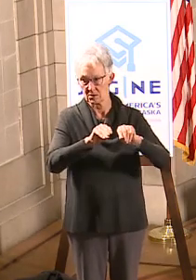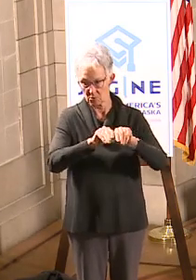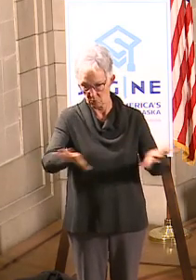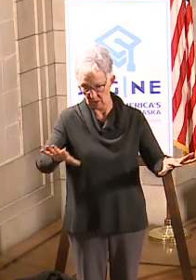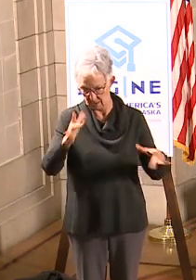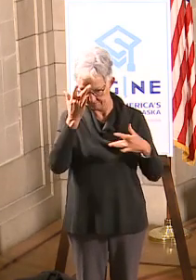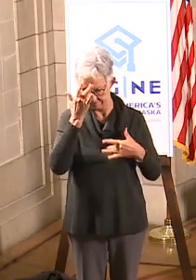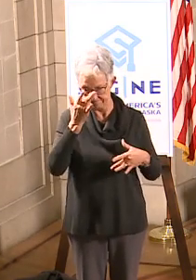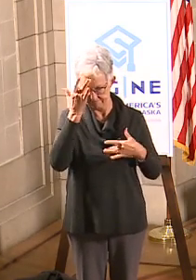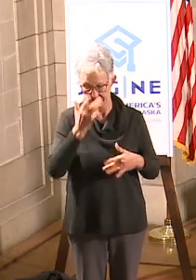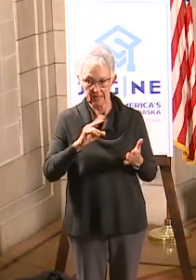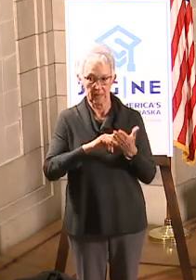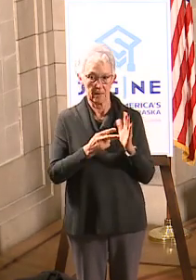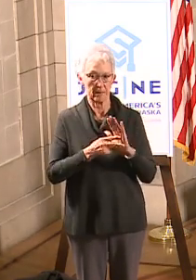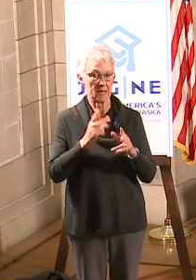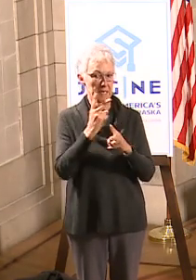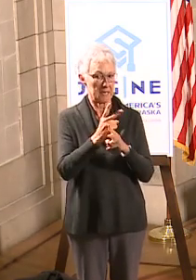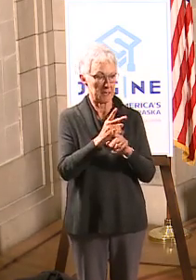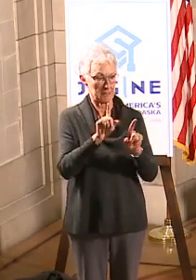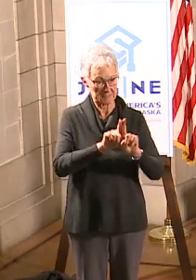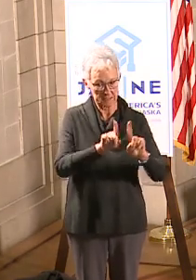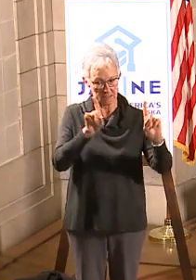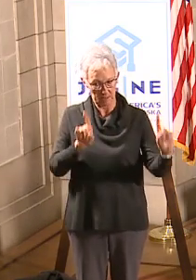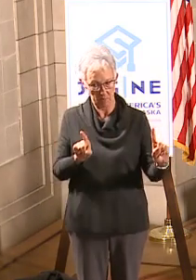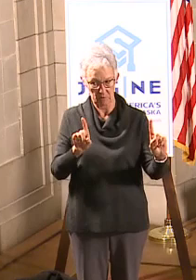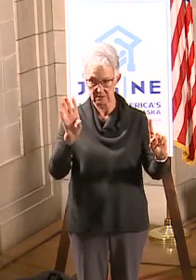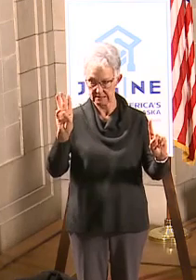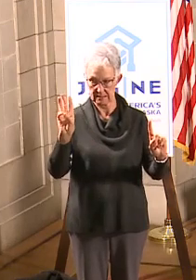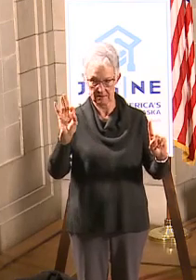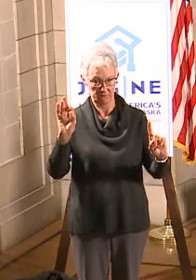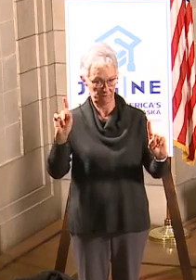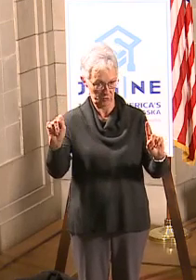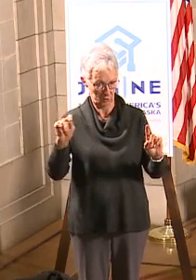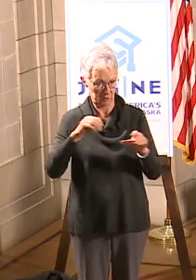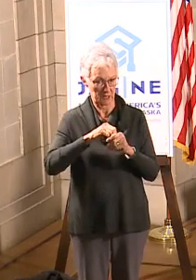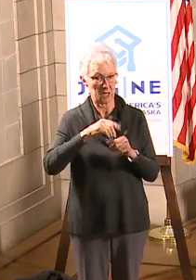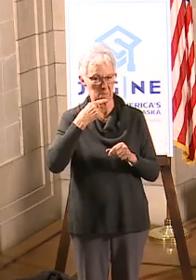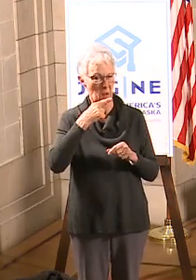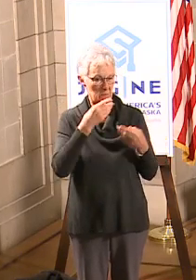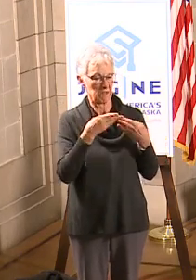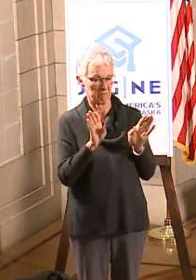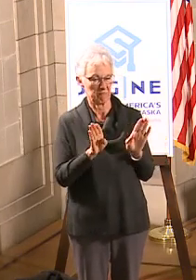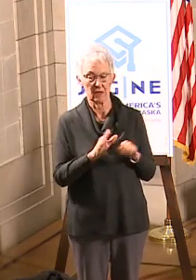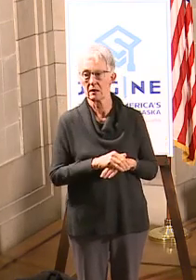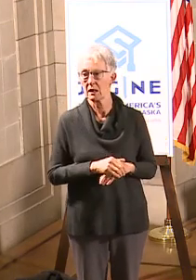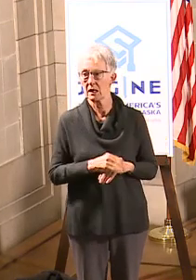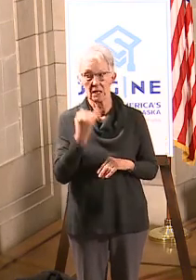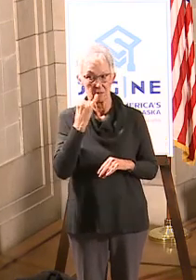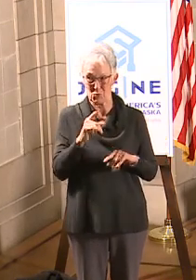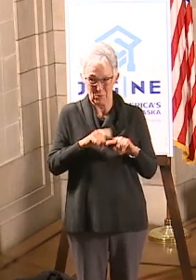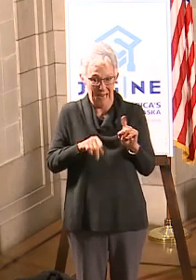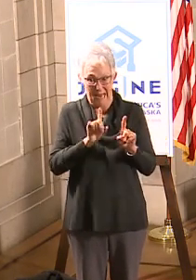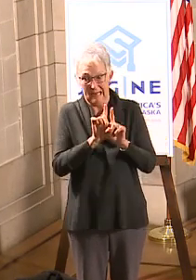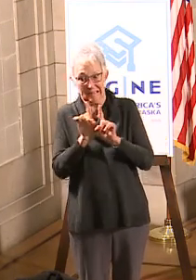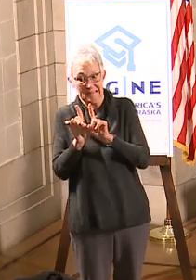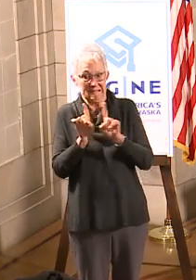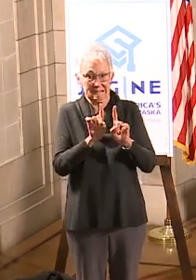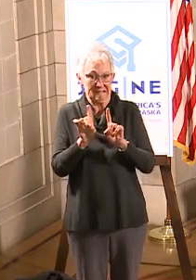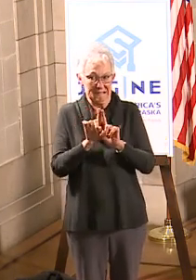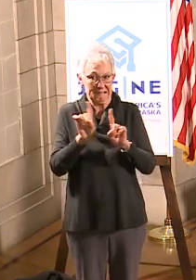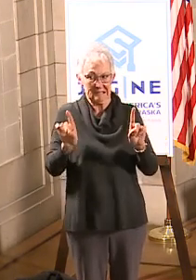distance between you and other people when you're in public. Wear a mask, especially when you can't do that. But if you're going to go to the store, wear a